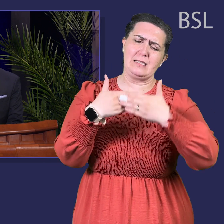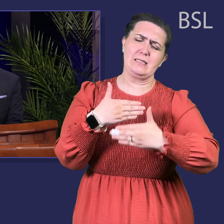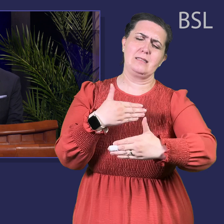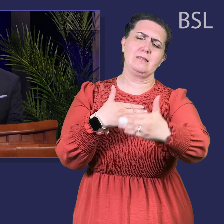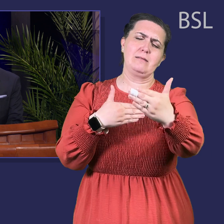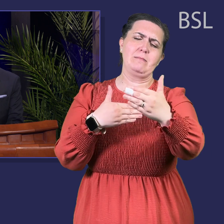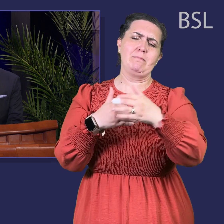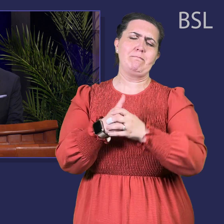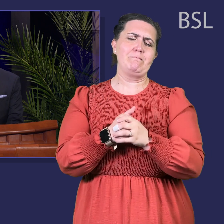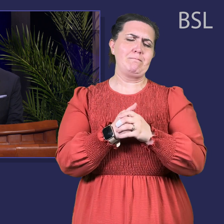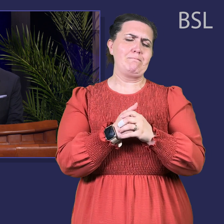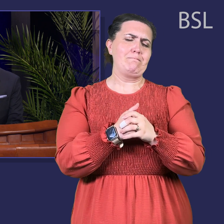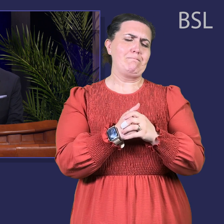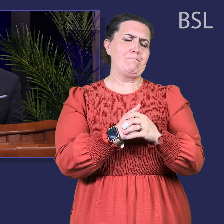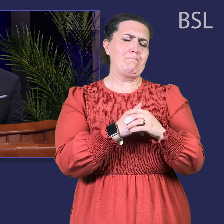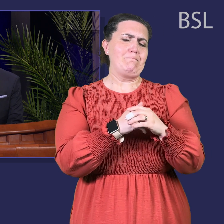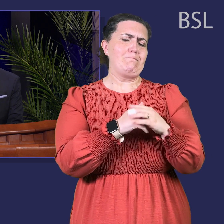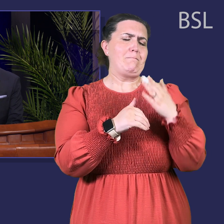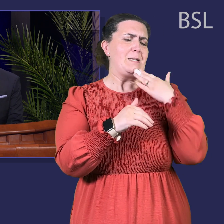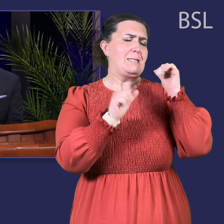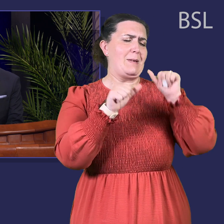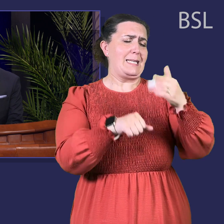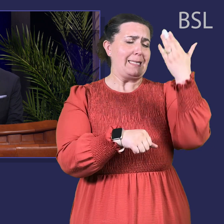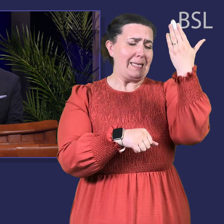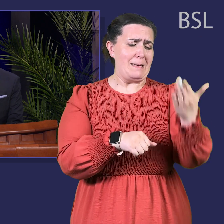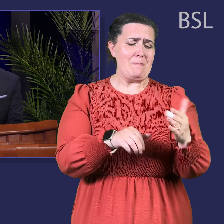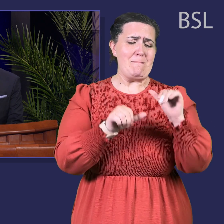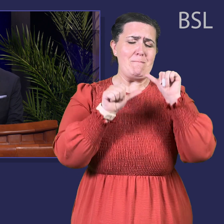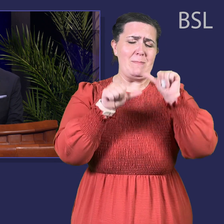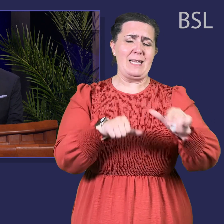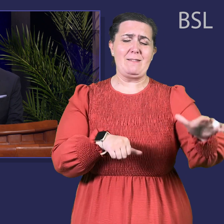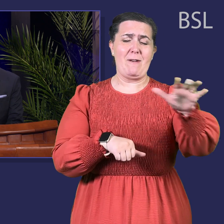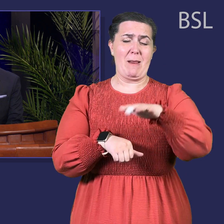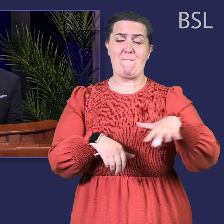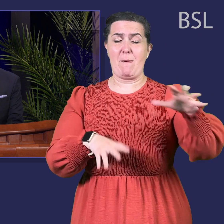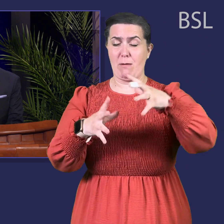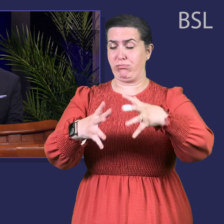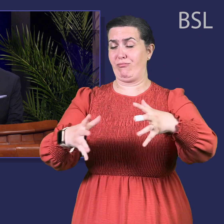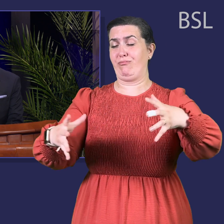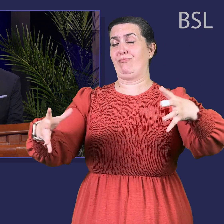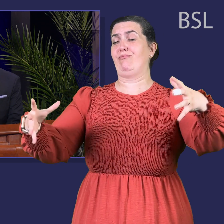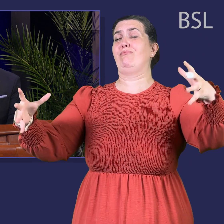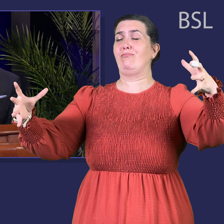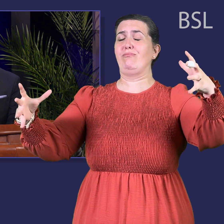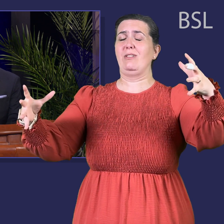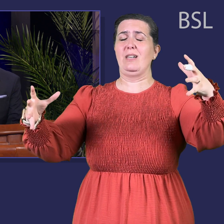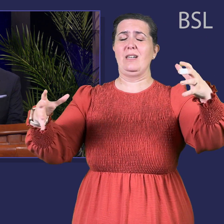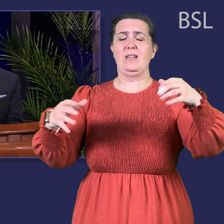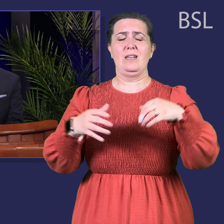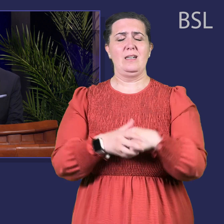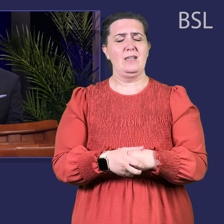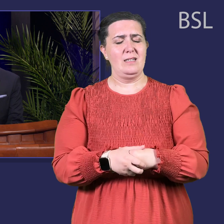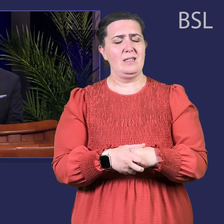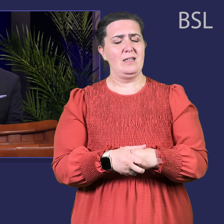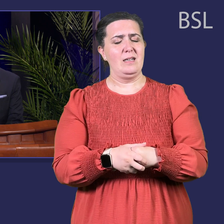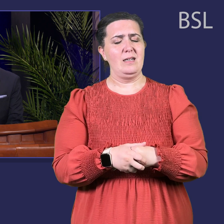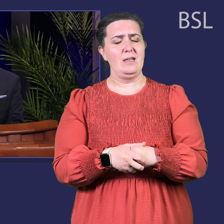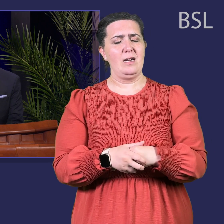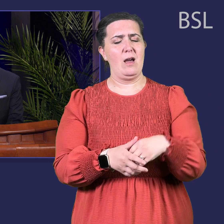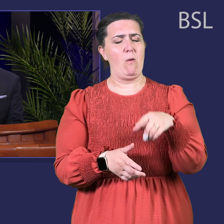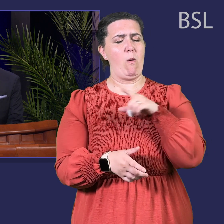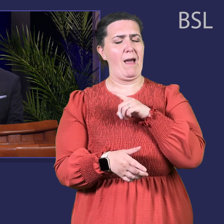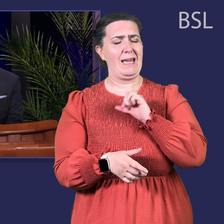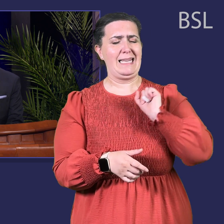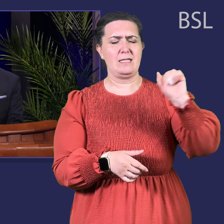days. Please bless him and bless his family, his entire family, who have